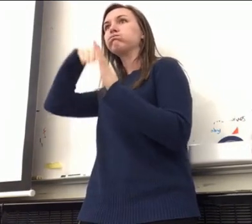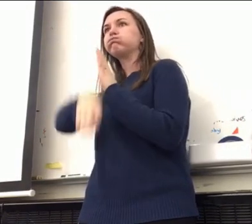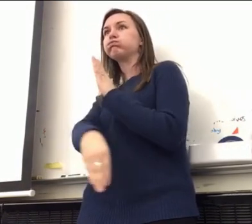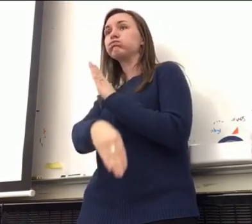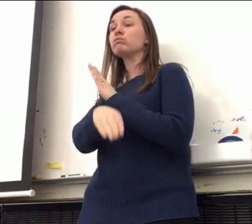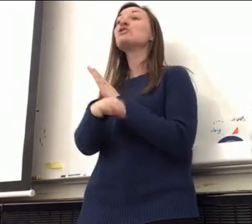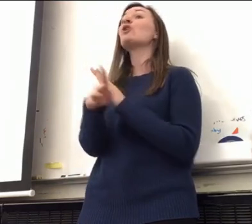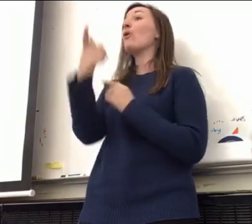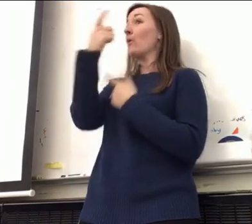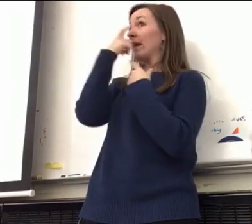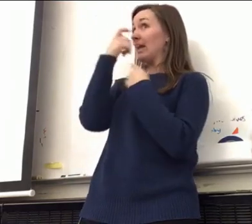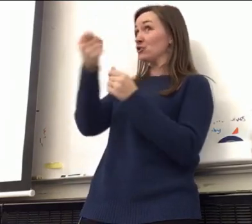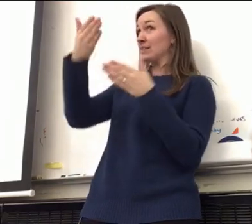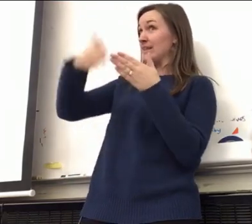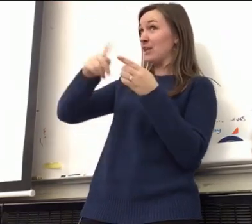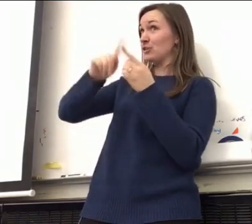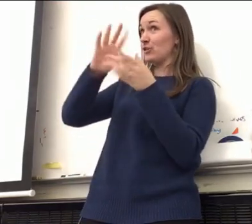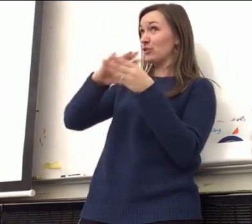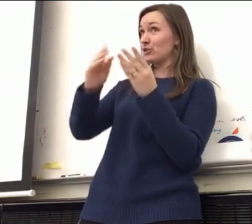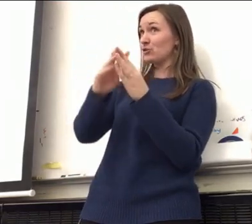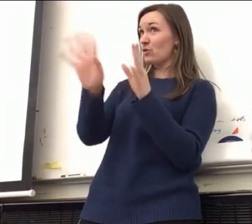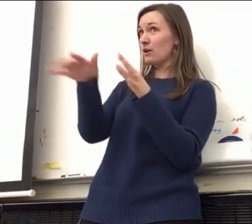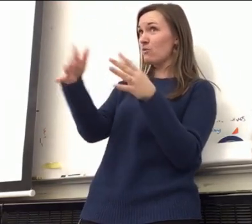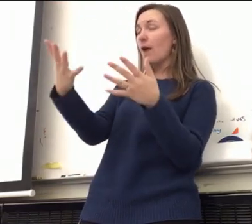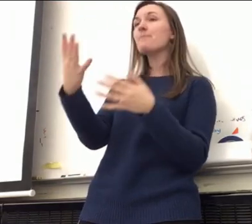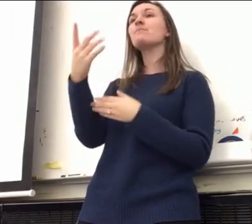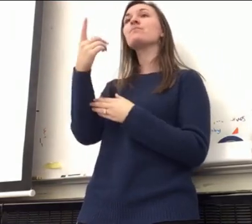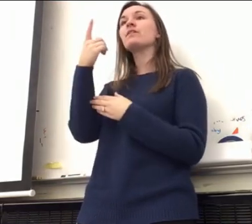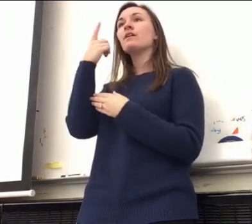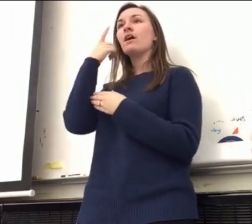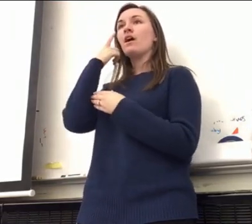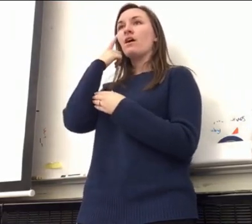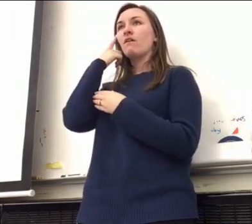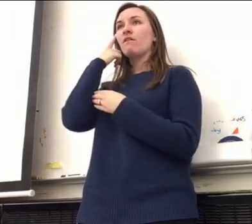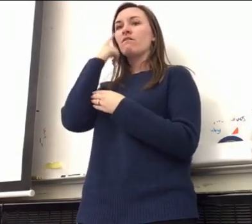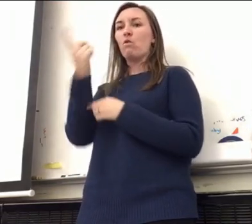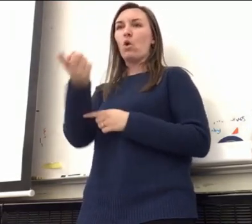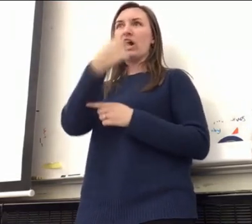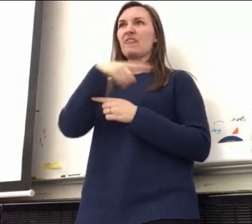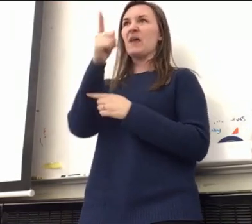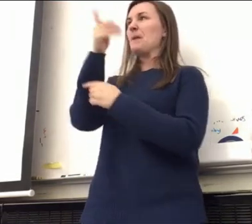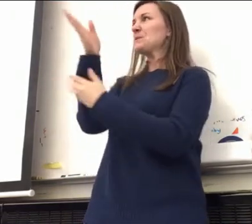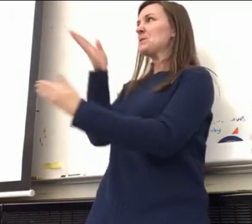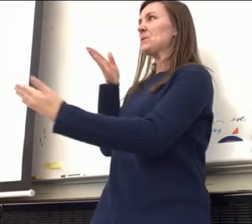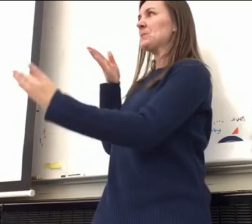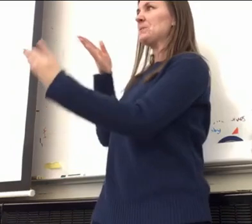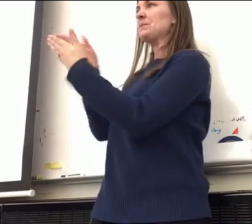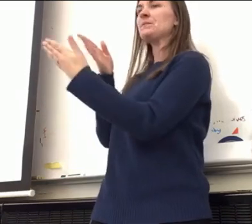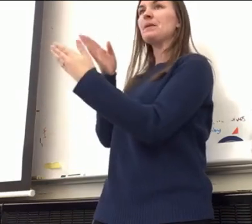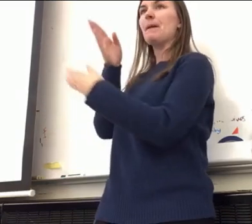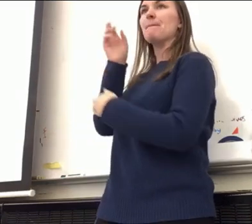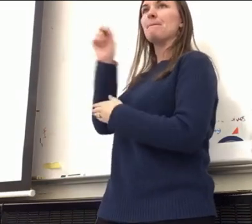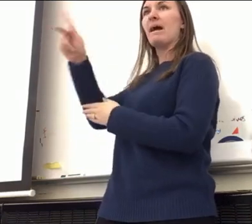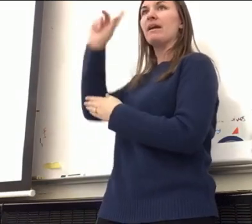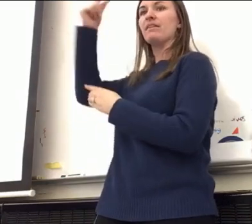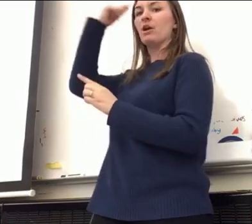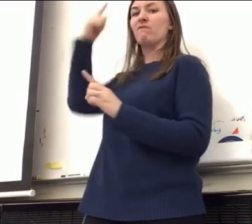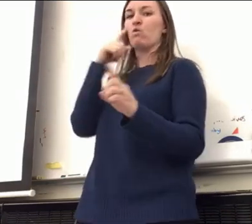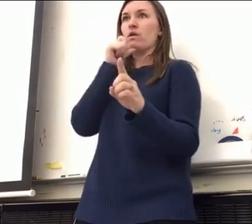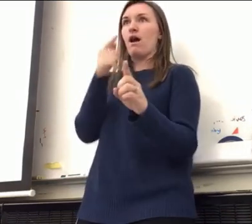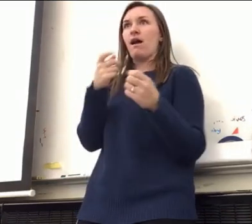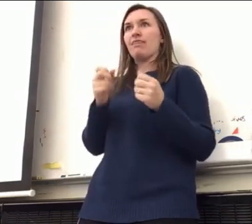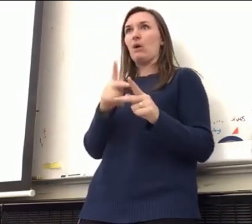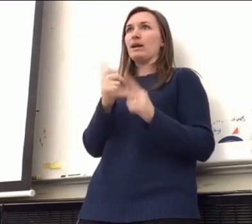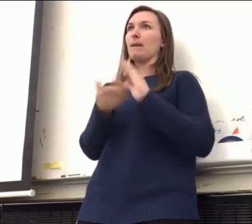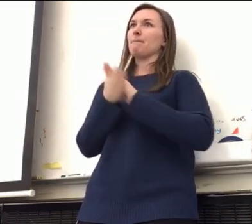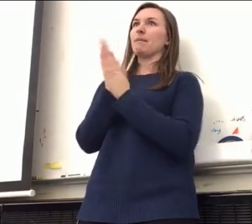to kind of hear an interesting end to the story, in order to get back at the U.S. government for not allowing Roger B. Taney as the Secretary of Treasury, he makes